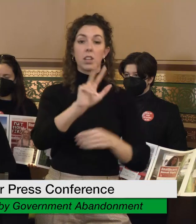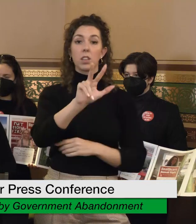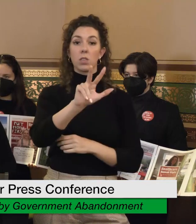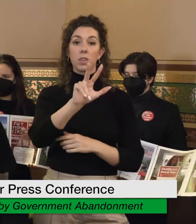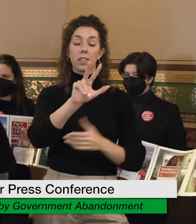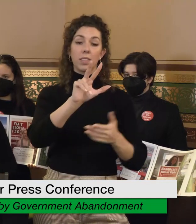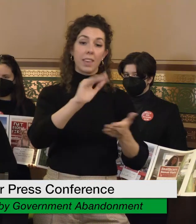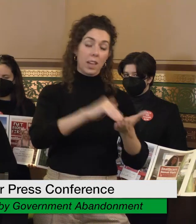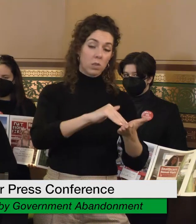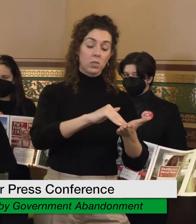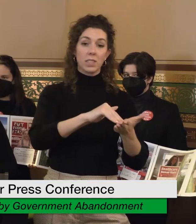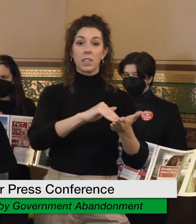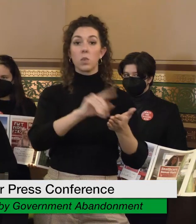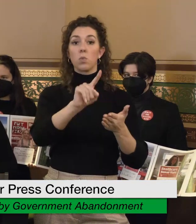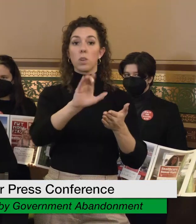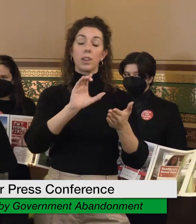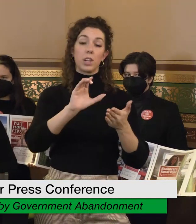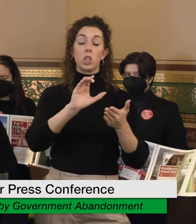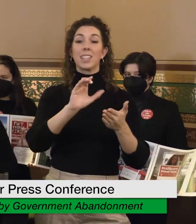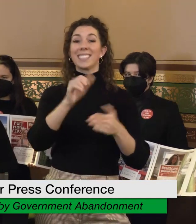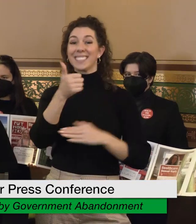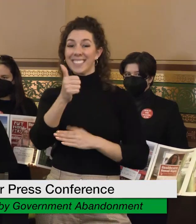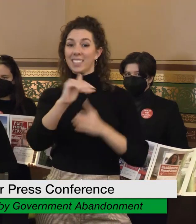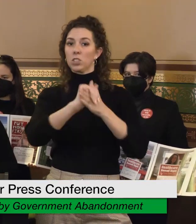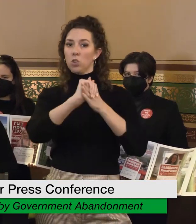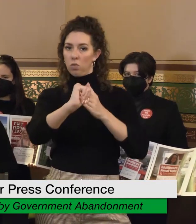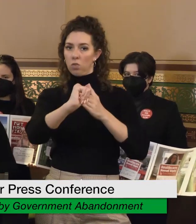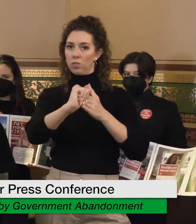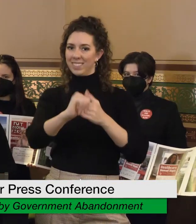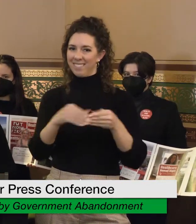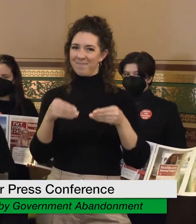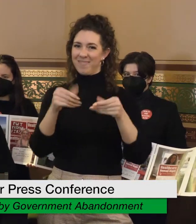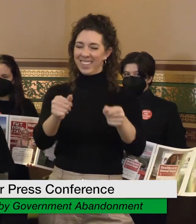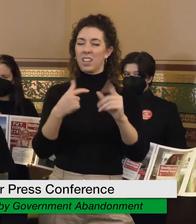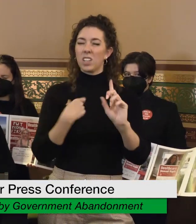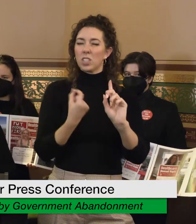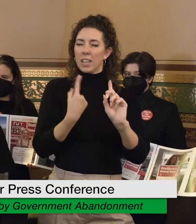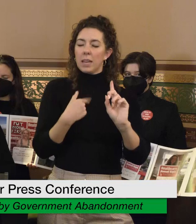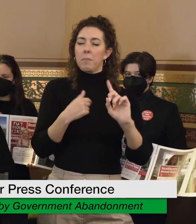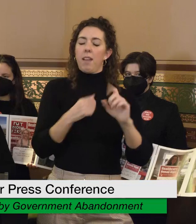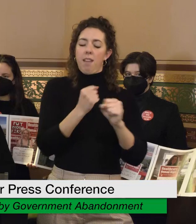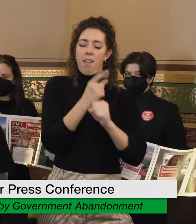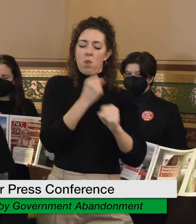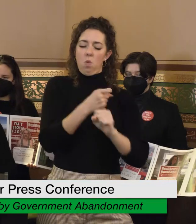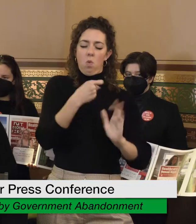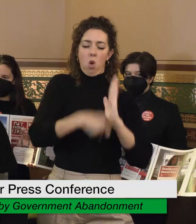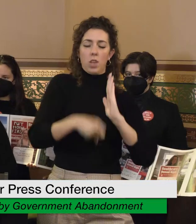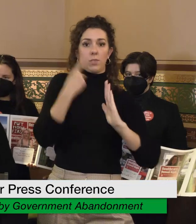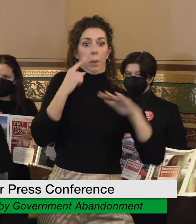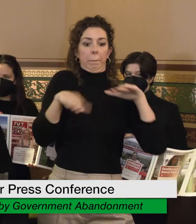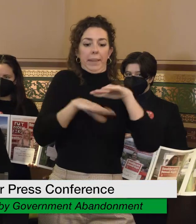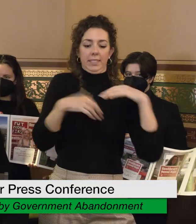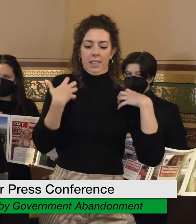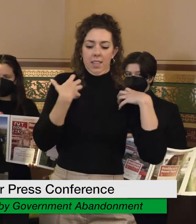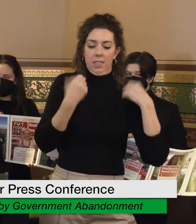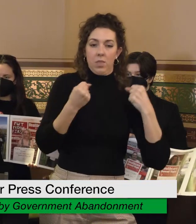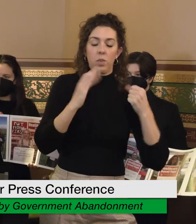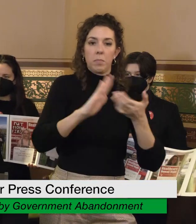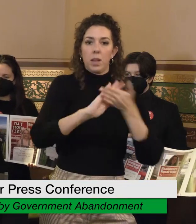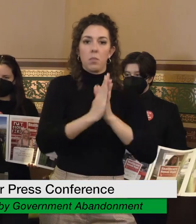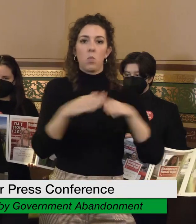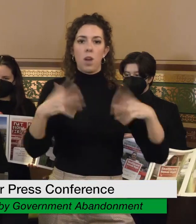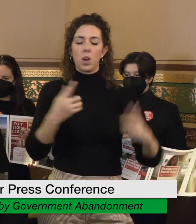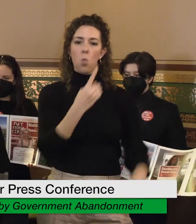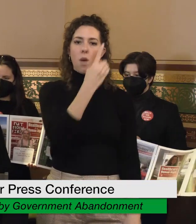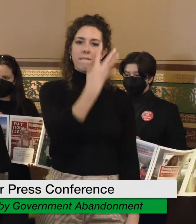$3,810. When it all adds up, my annual cost of basic health maintenance will end up being 1/4 of